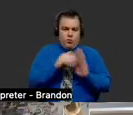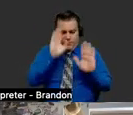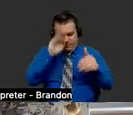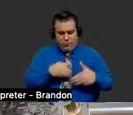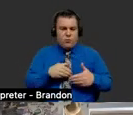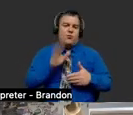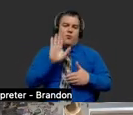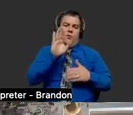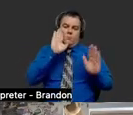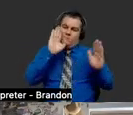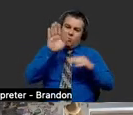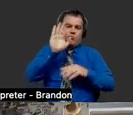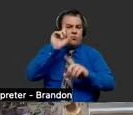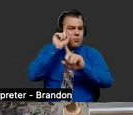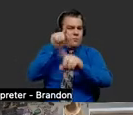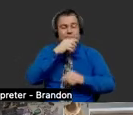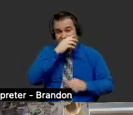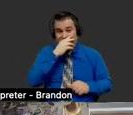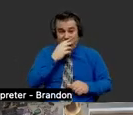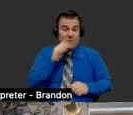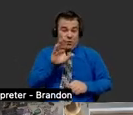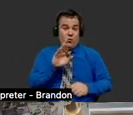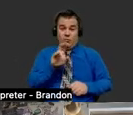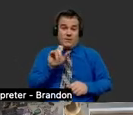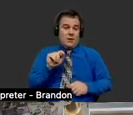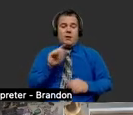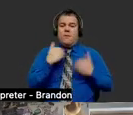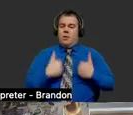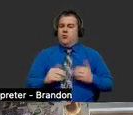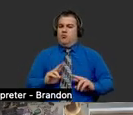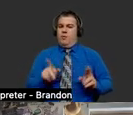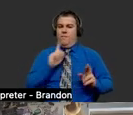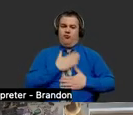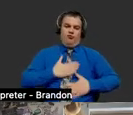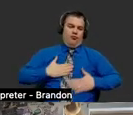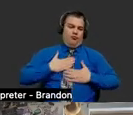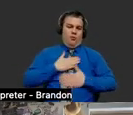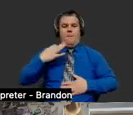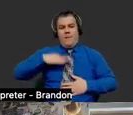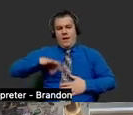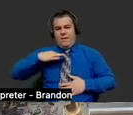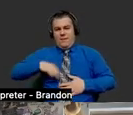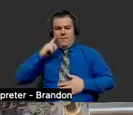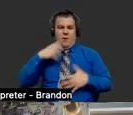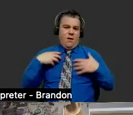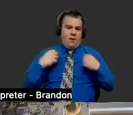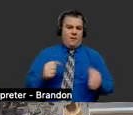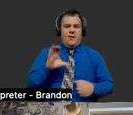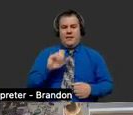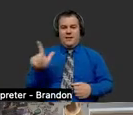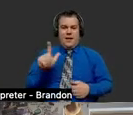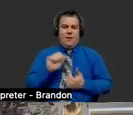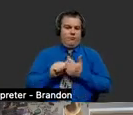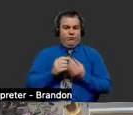it. After completing the reset, your body is primed and ready to enjoy all the benefits of a healthy cellular metabolism, like